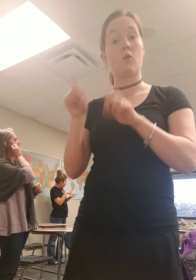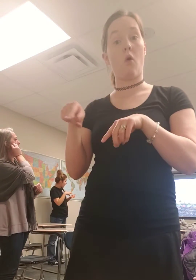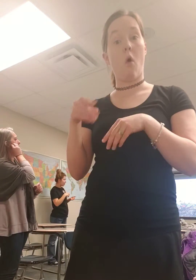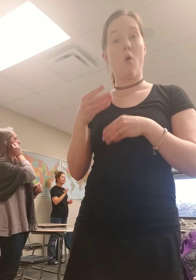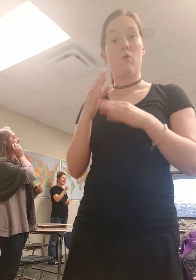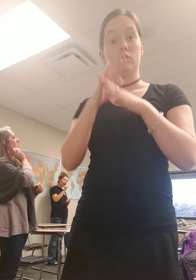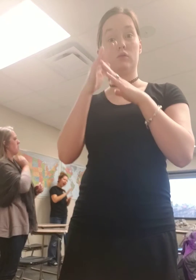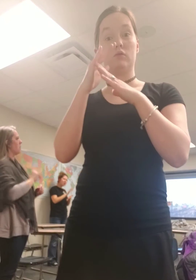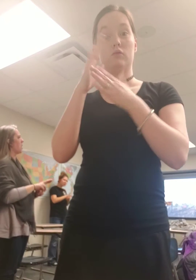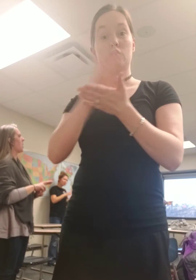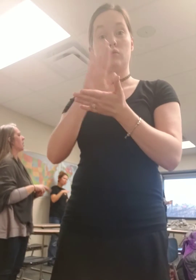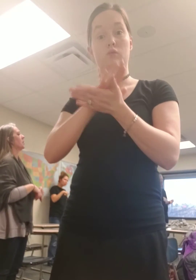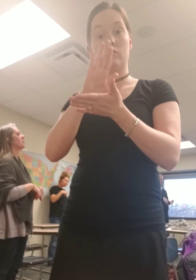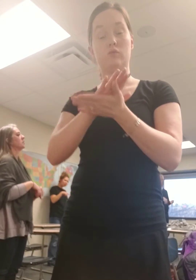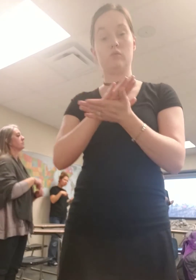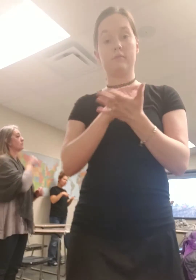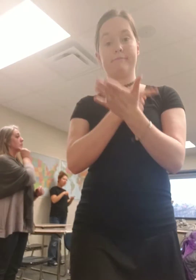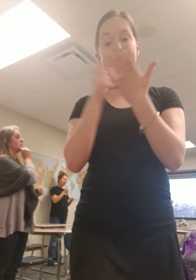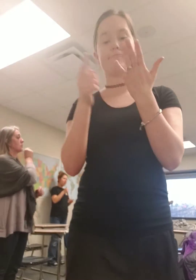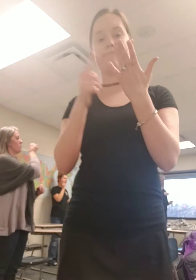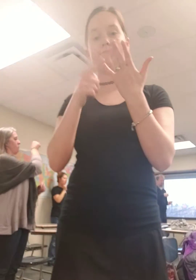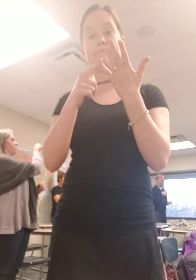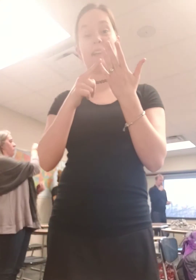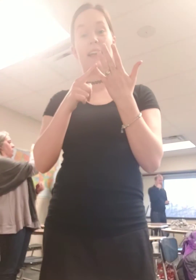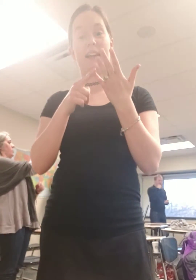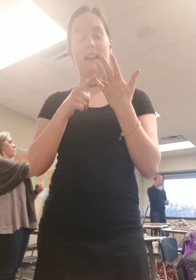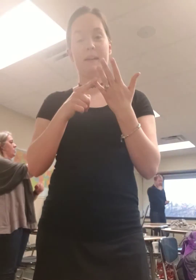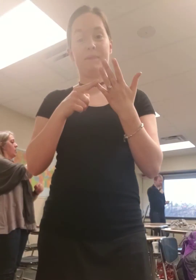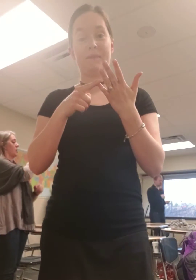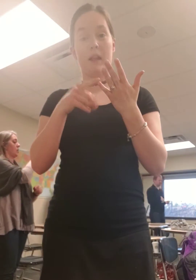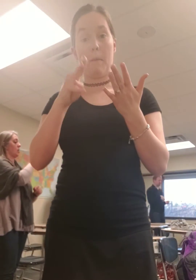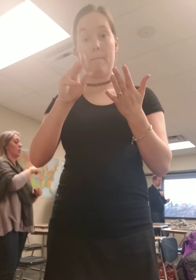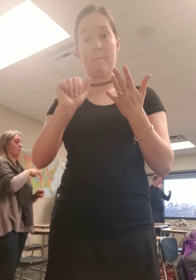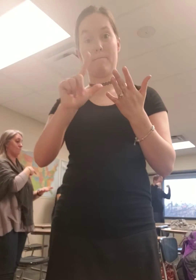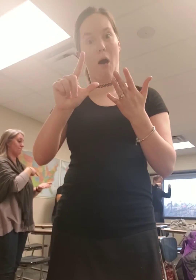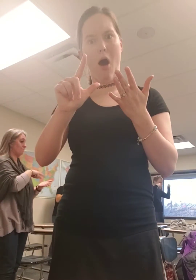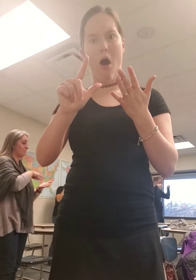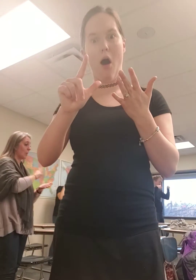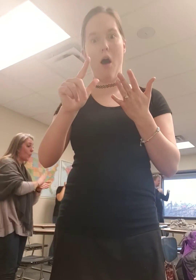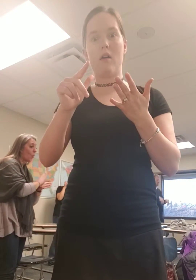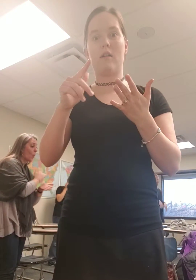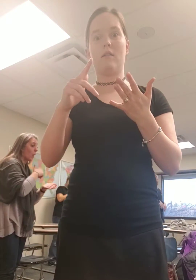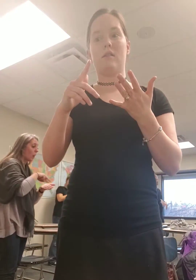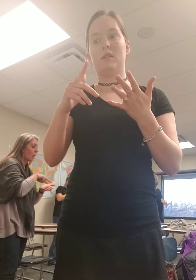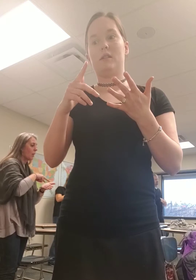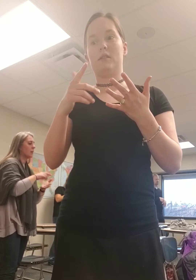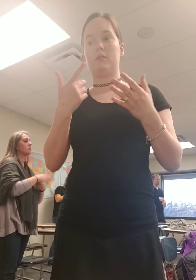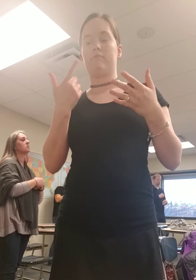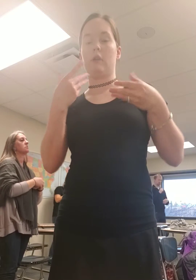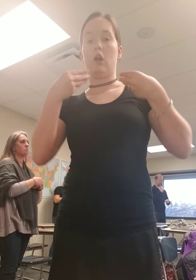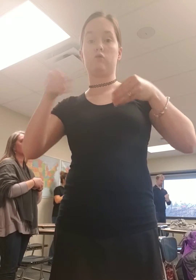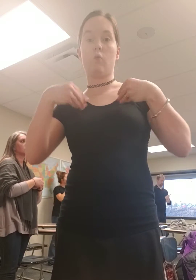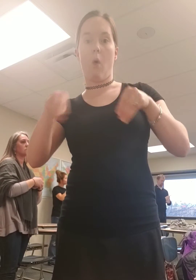you go shopping, a lot of stores play music. Very good. At stores, a lot of times they'll have music. Well, we're not going to